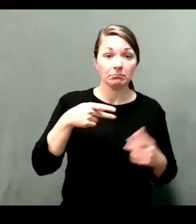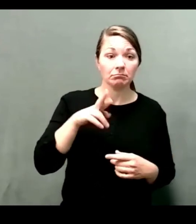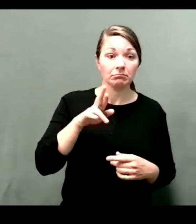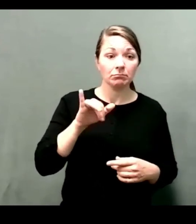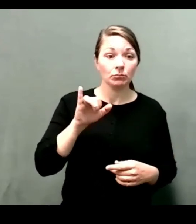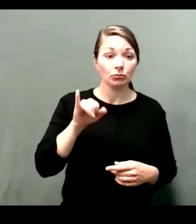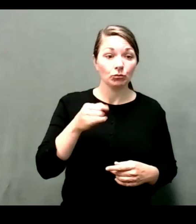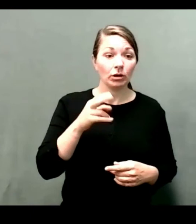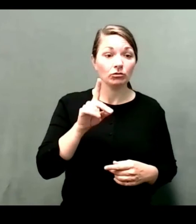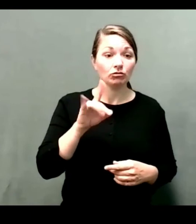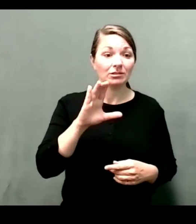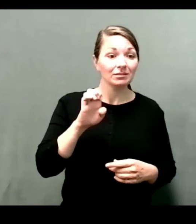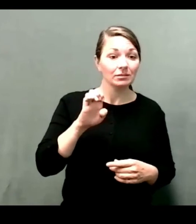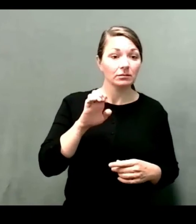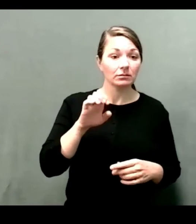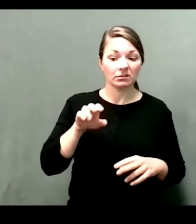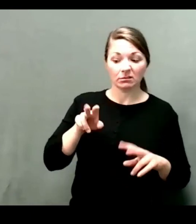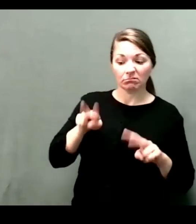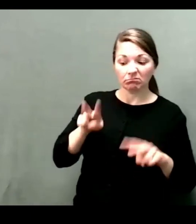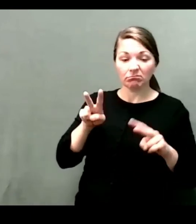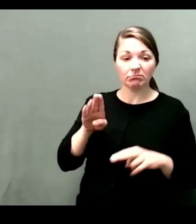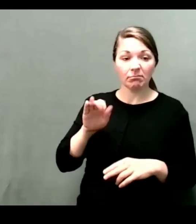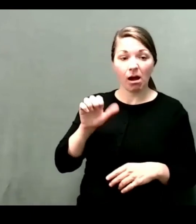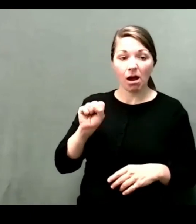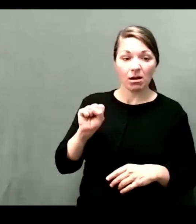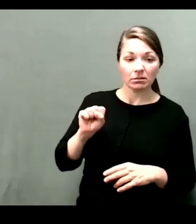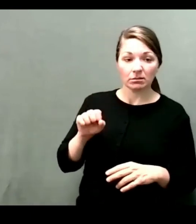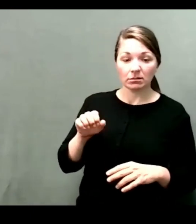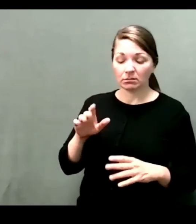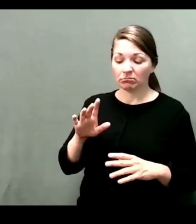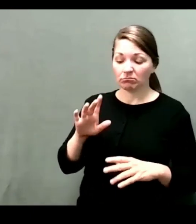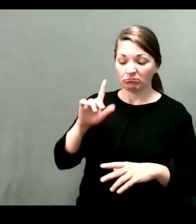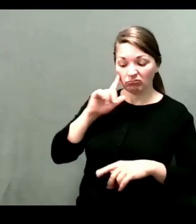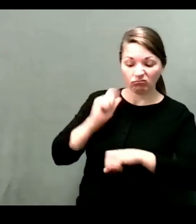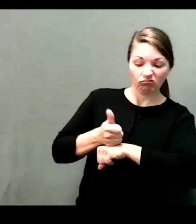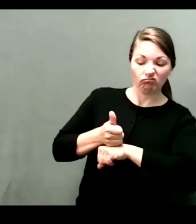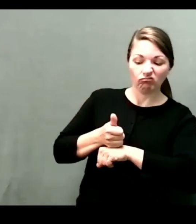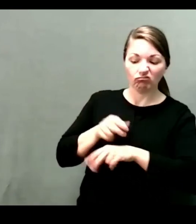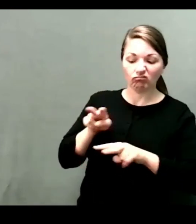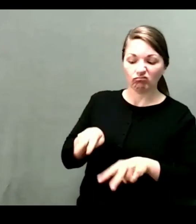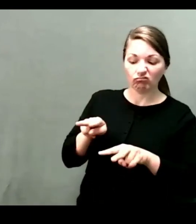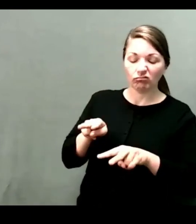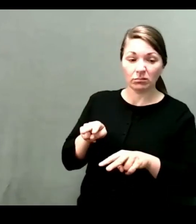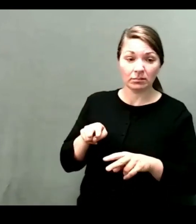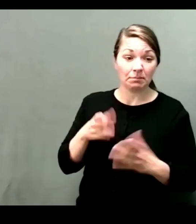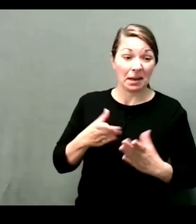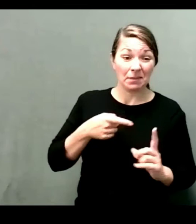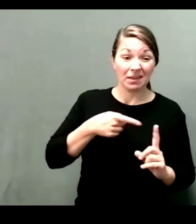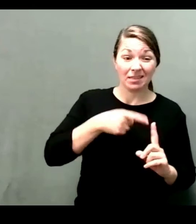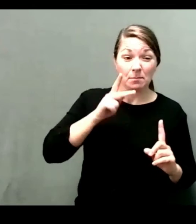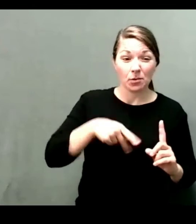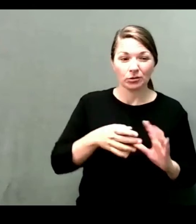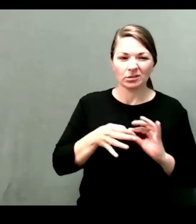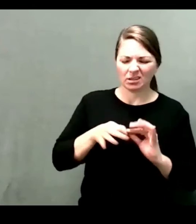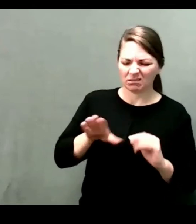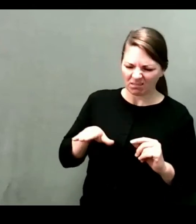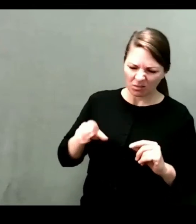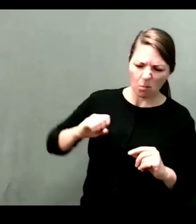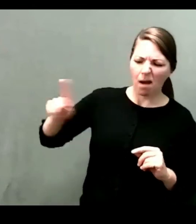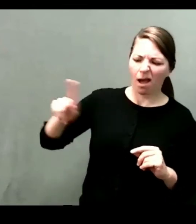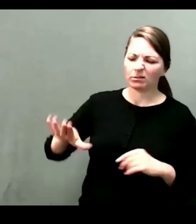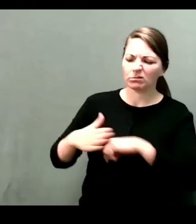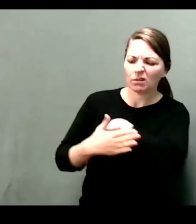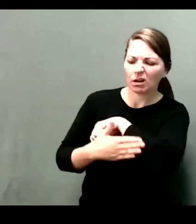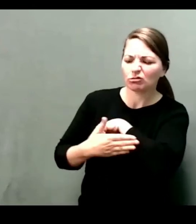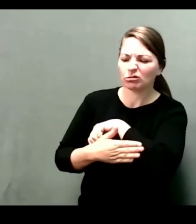if maybe that person was saying things to your client like, go back to where you came from, or, you don't belong